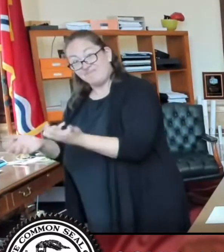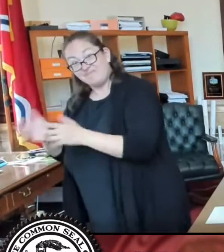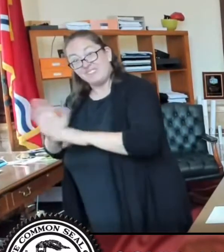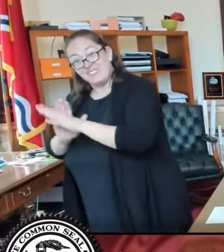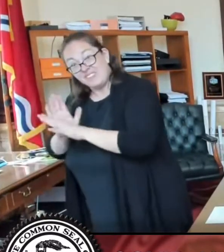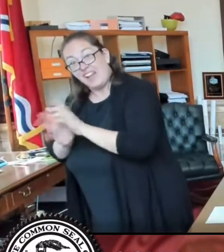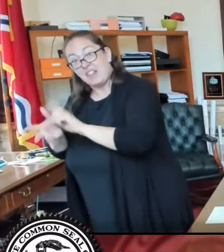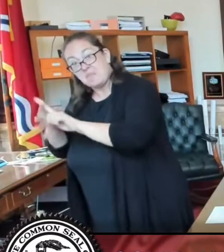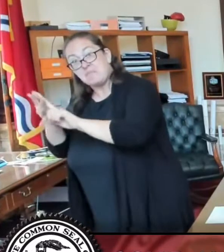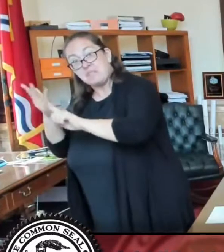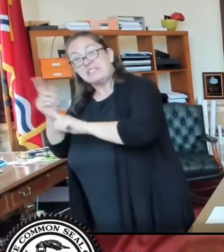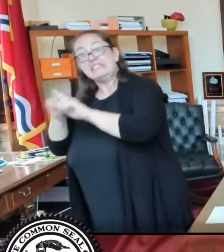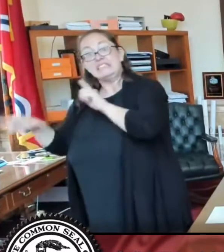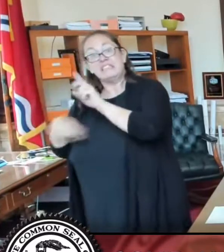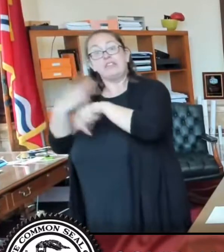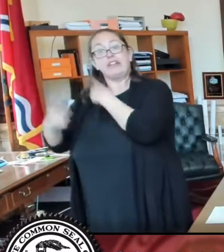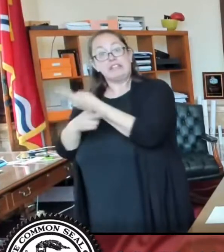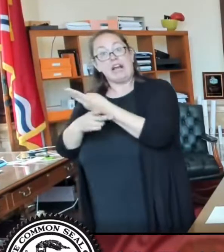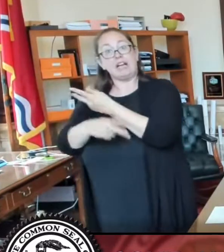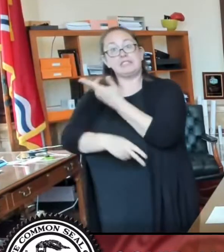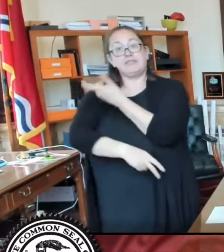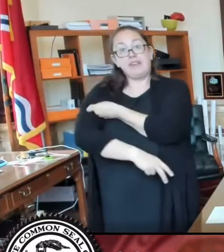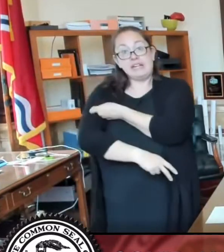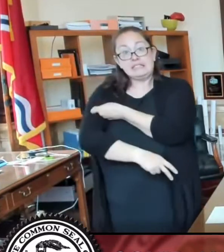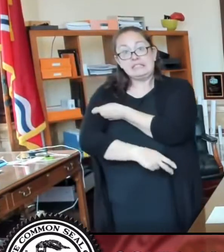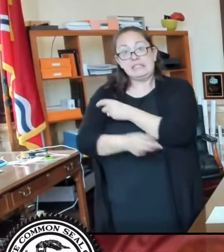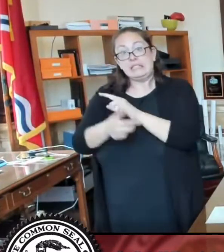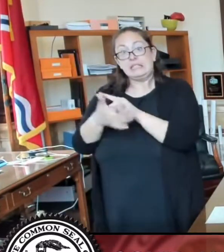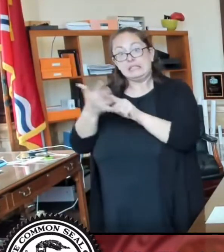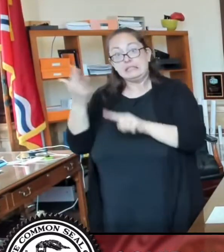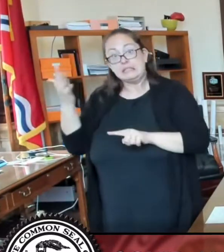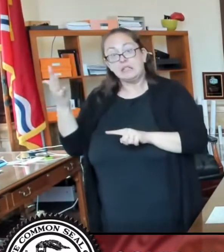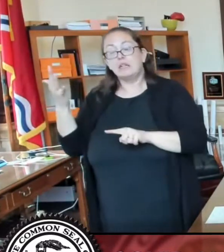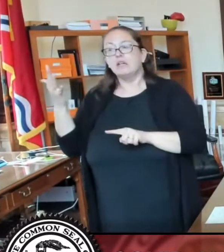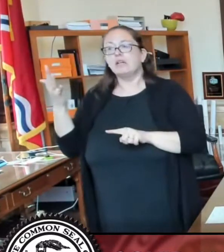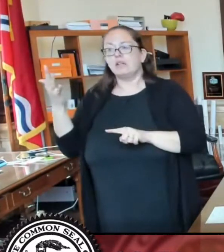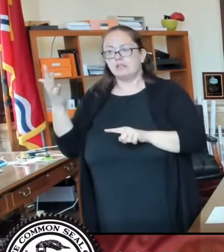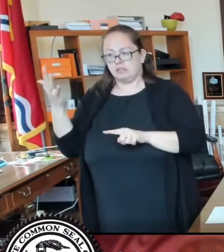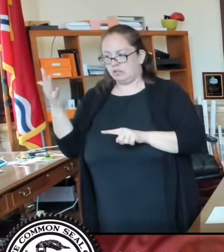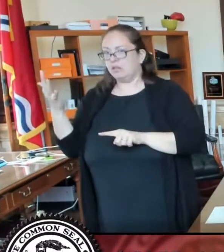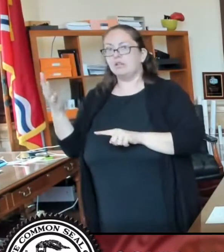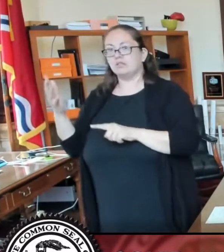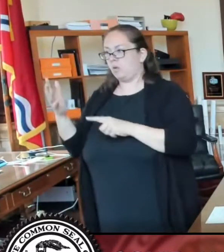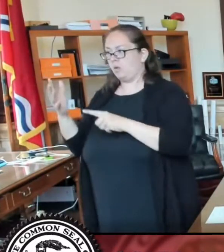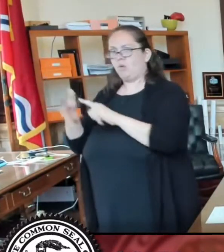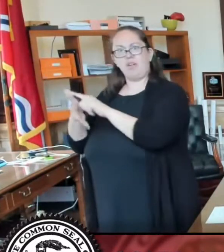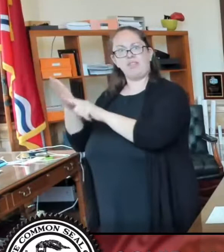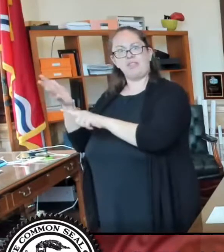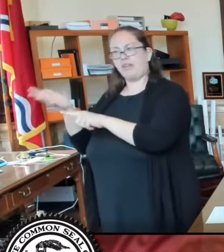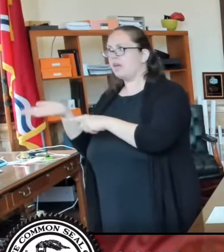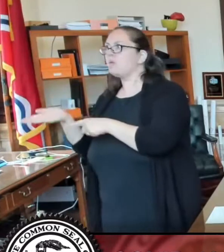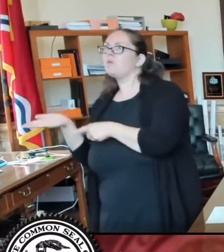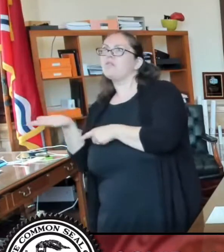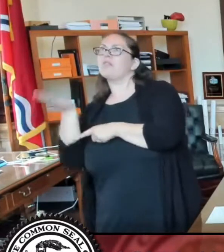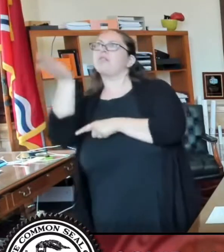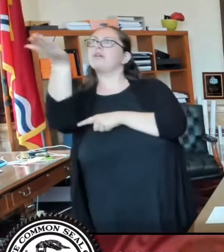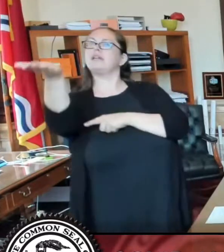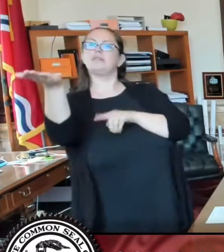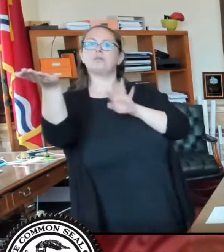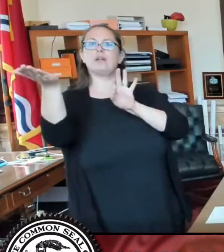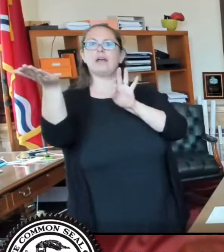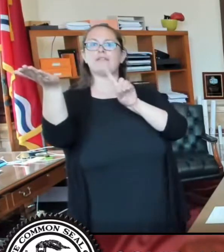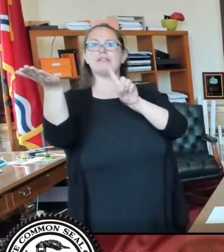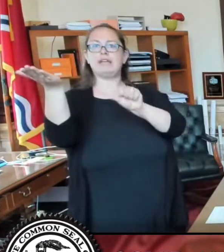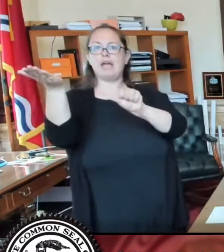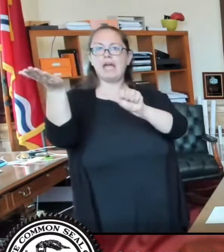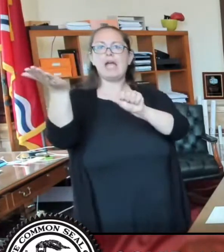several different vaccines that will be going through the FDA concurrently with